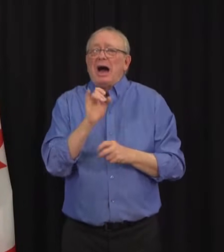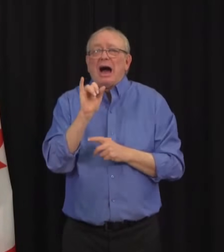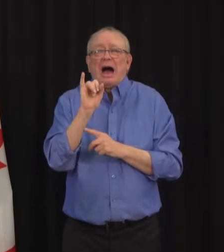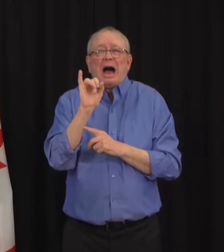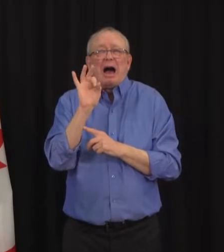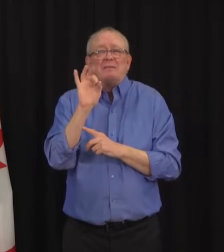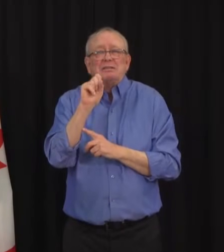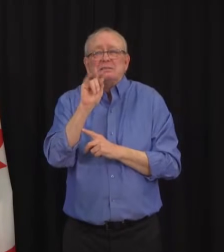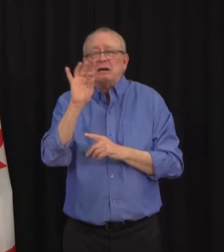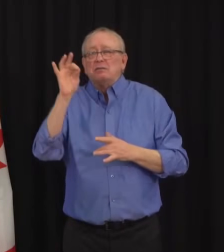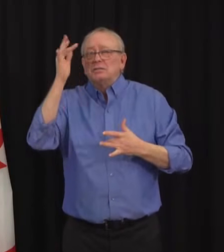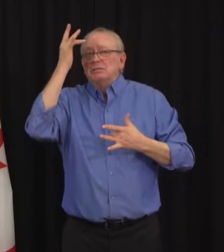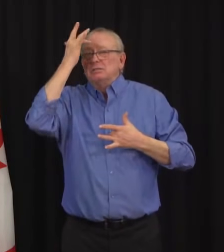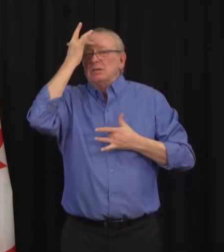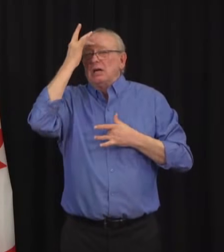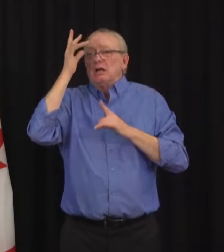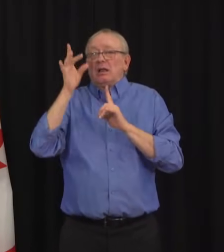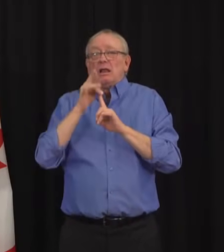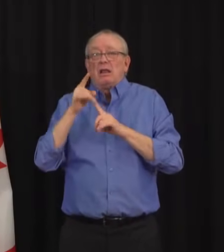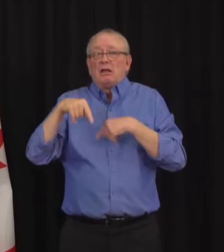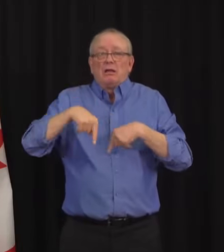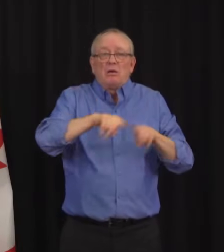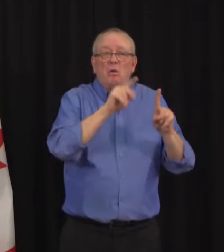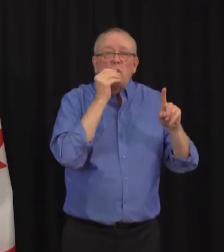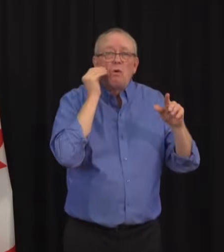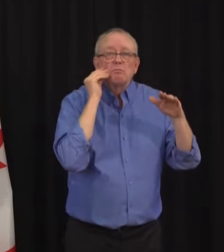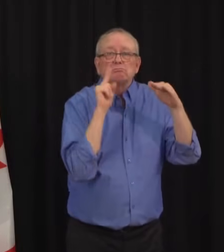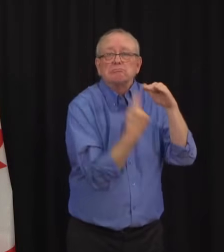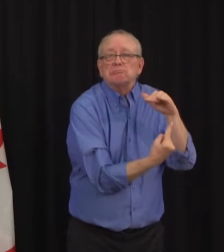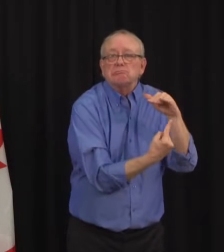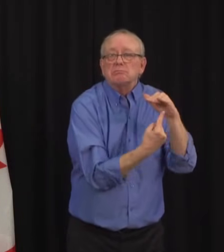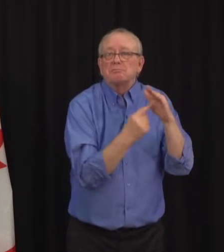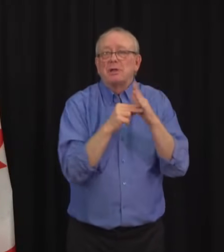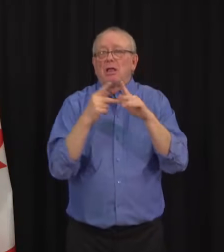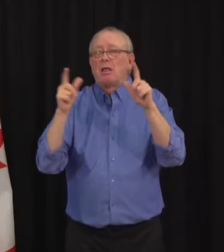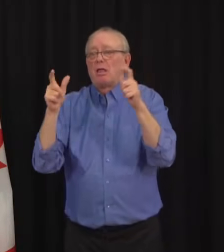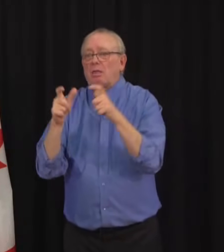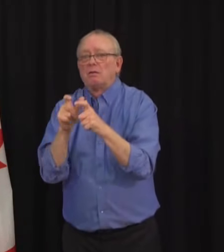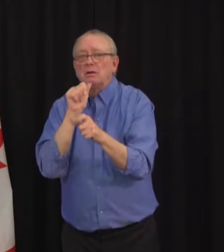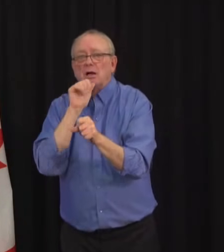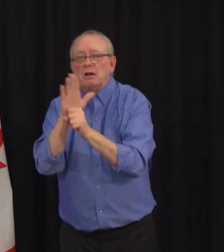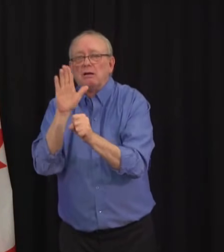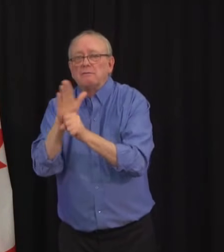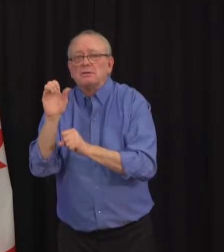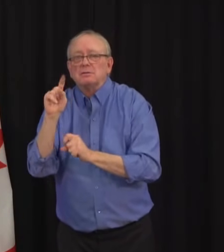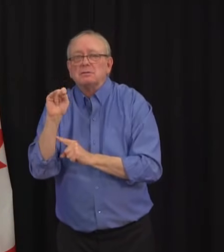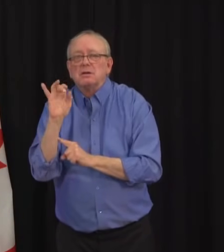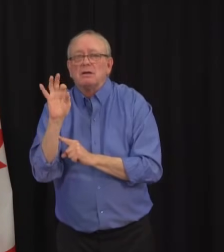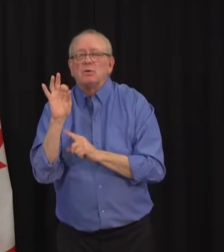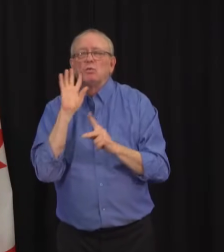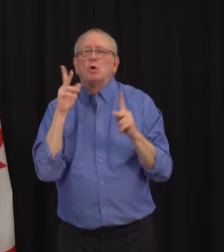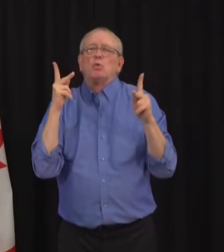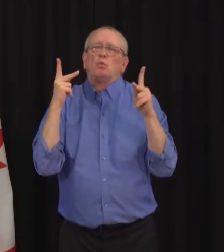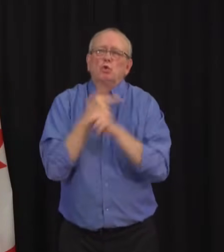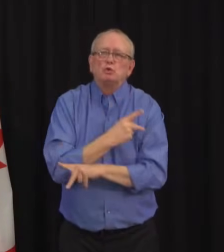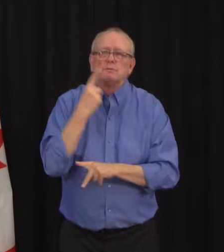greatest difficulties for operators. And so our teams in the ministry who work in continuing care policy,